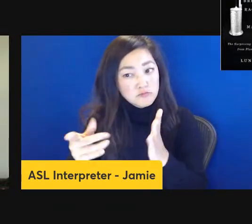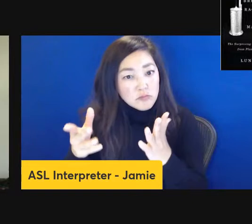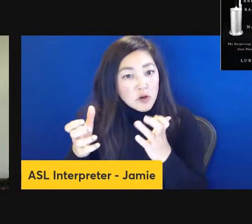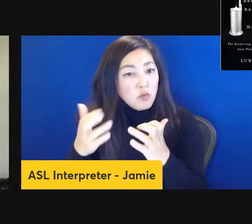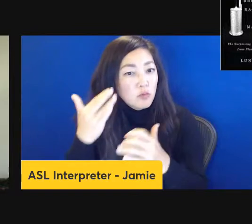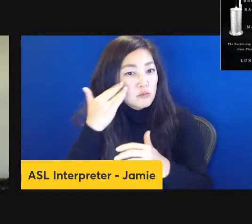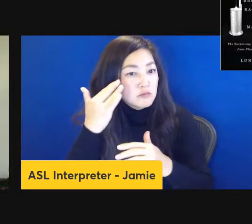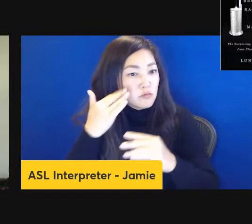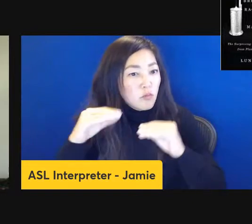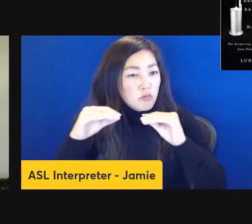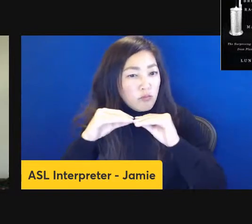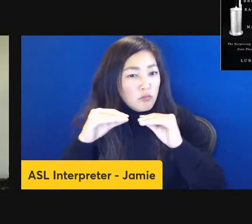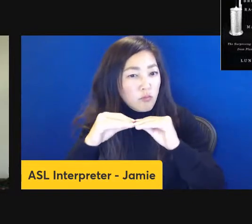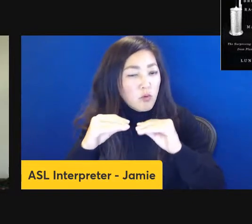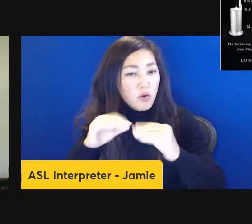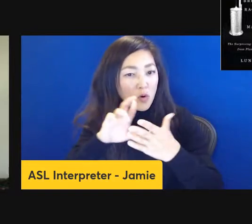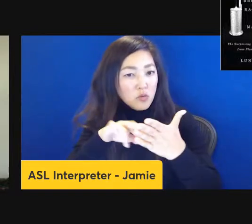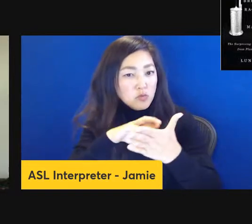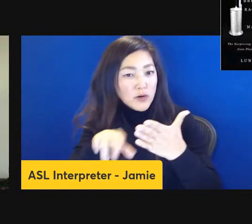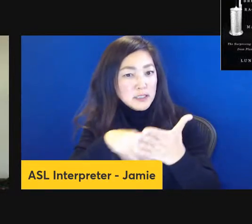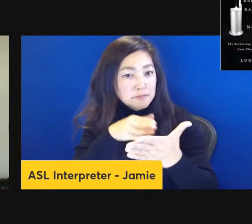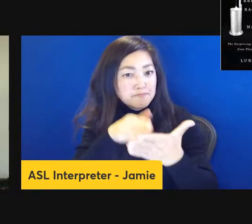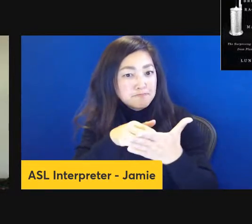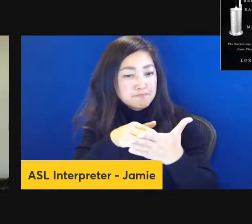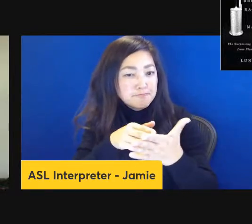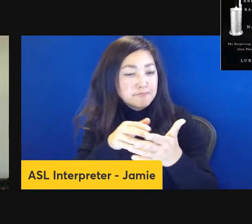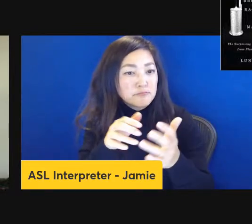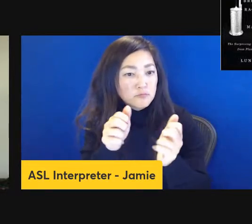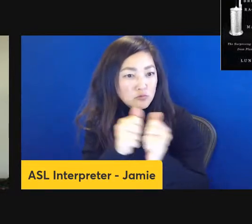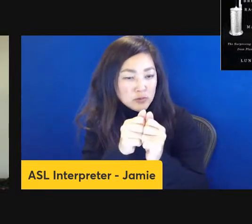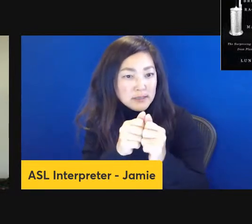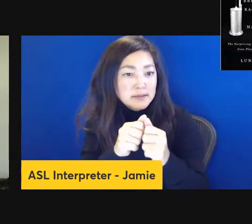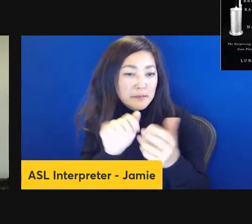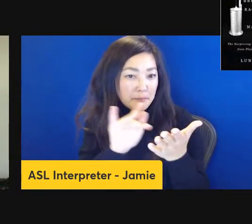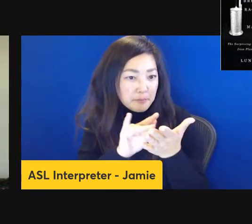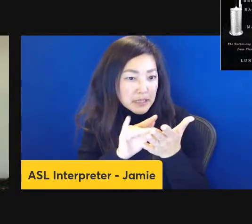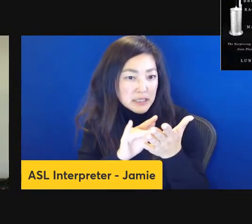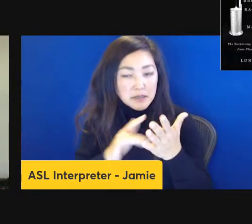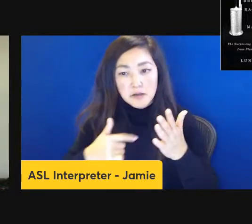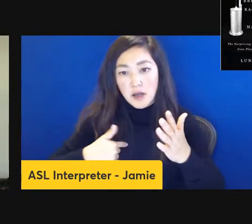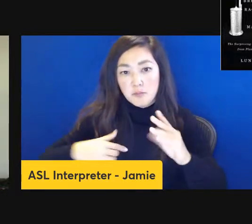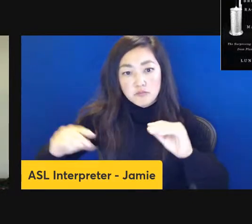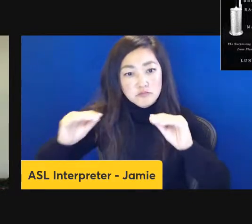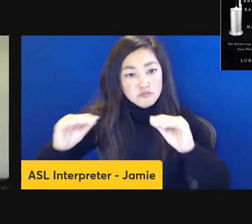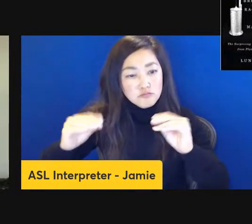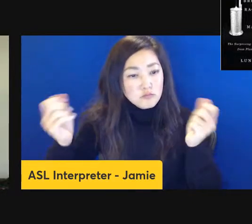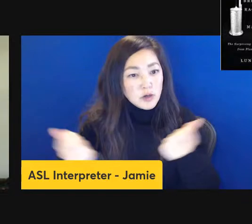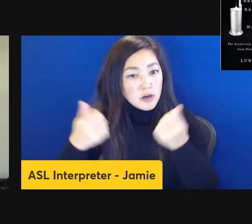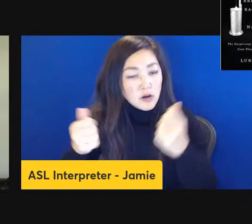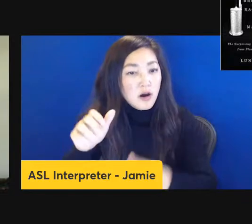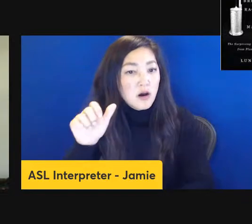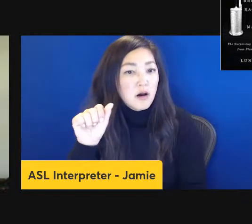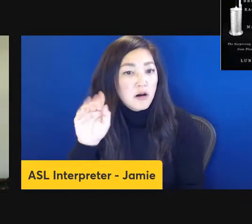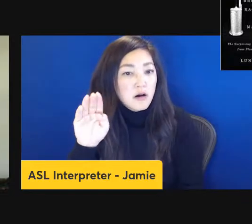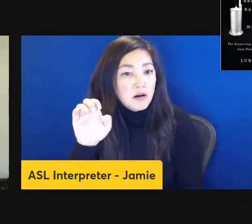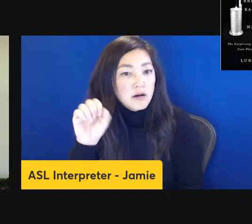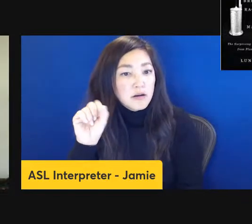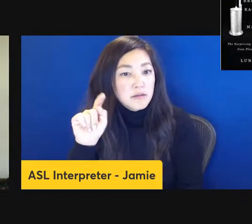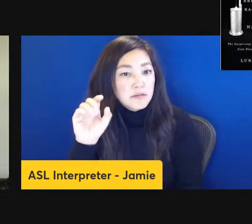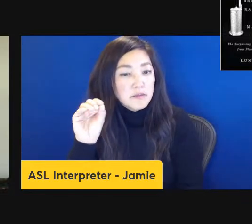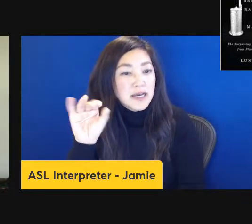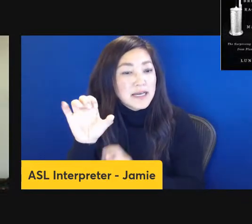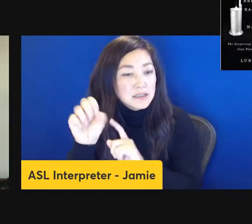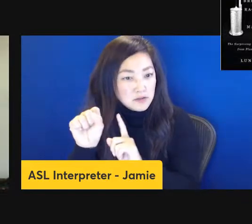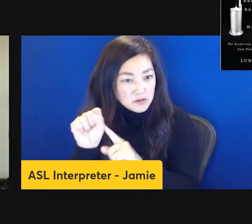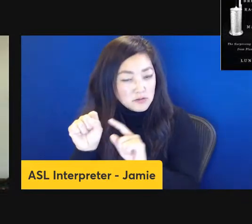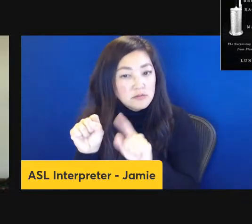about racism in medicine. And I had taught a lot about asbestos, and I was a shop steward